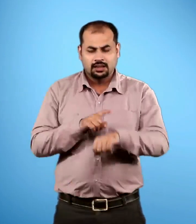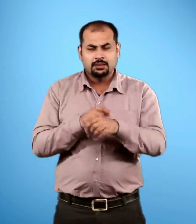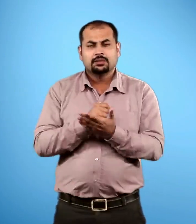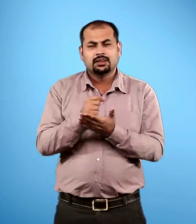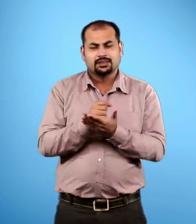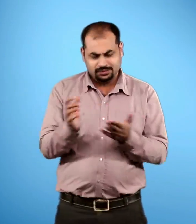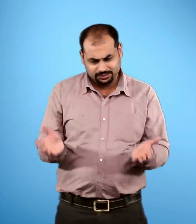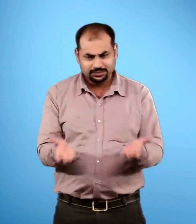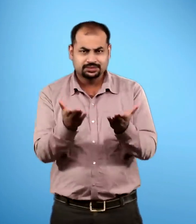Practice time.